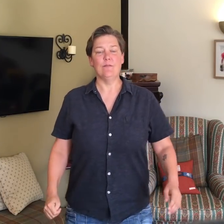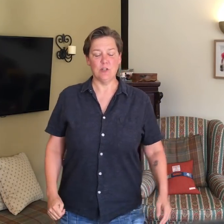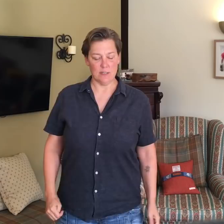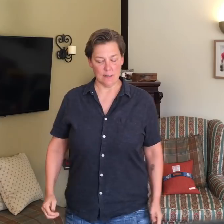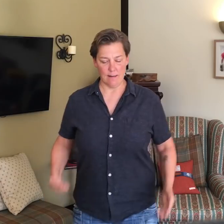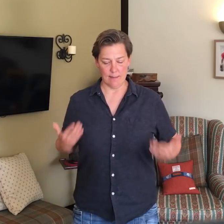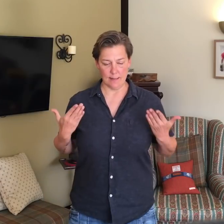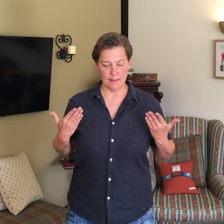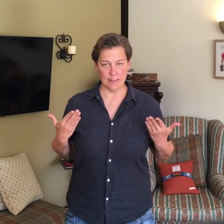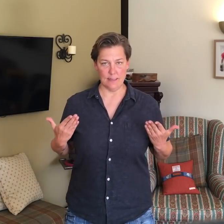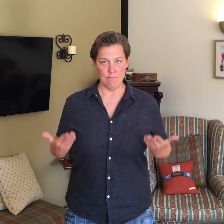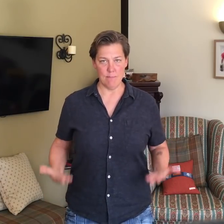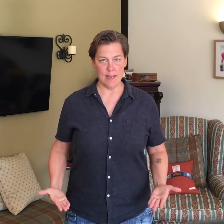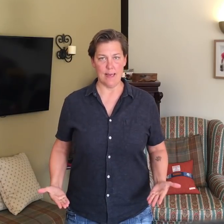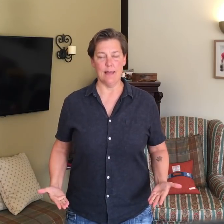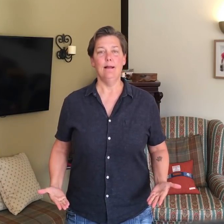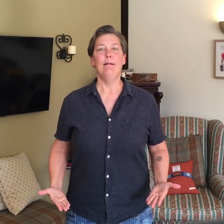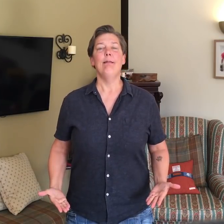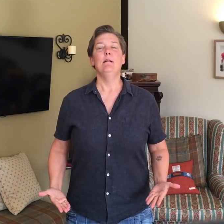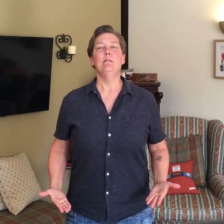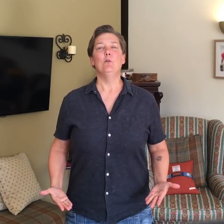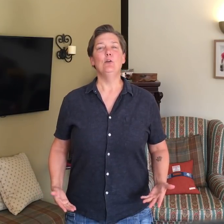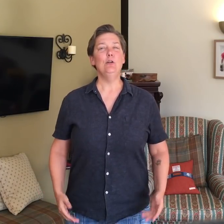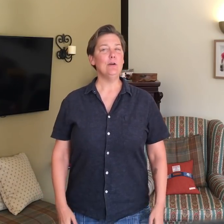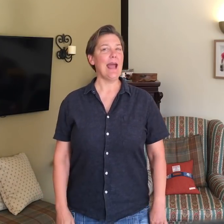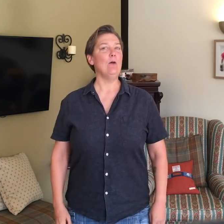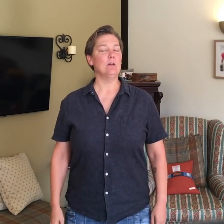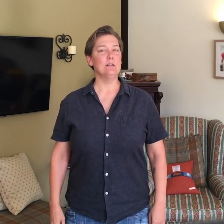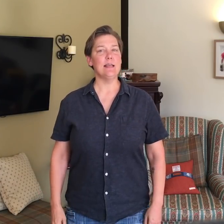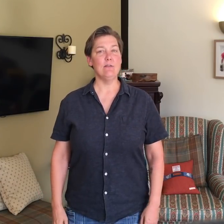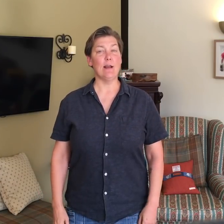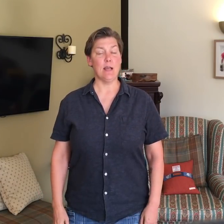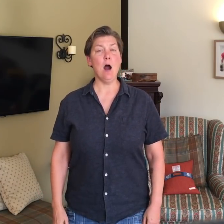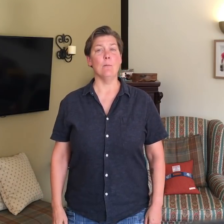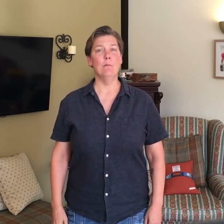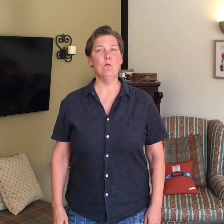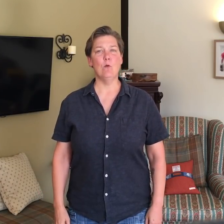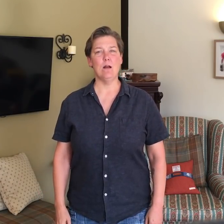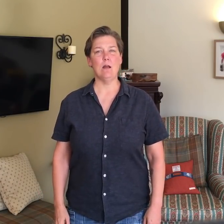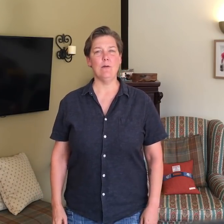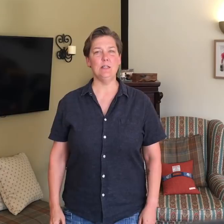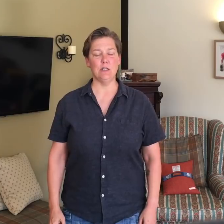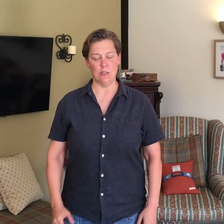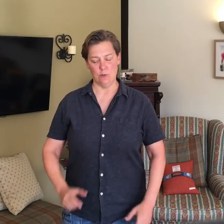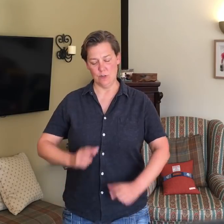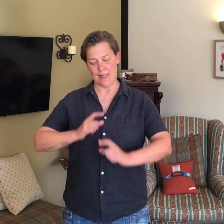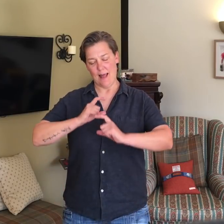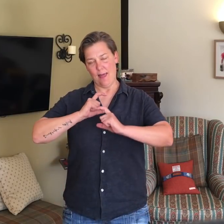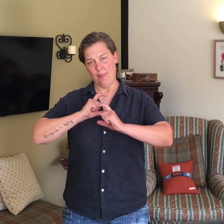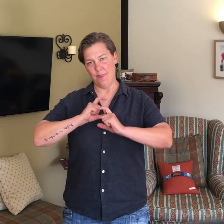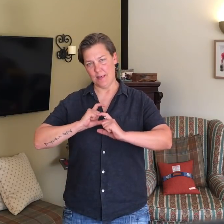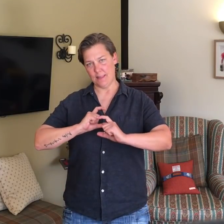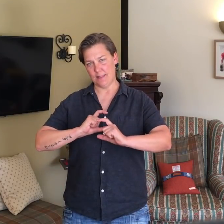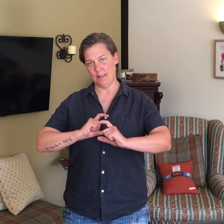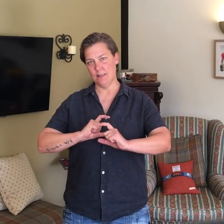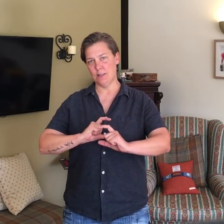just done this is me. For look out, 'cause here I come, we are going to use this